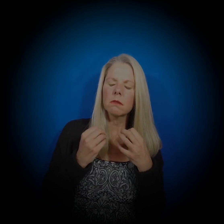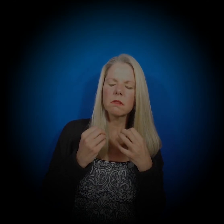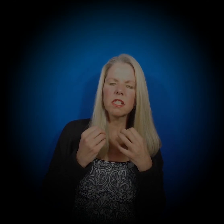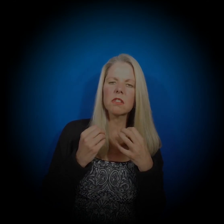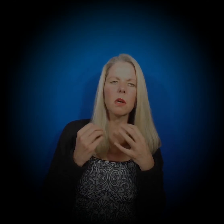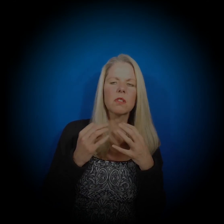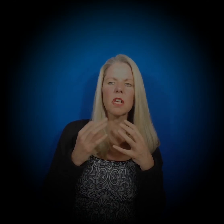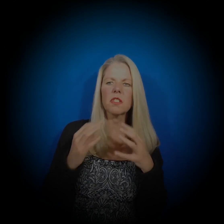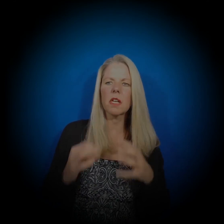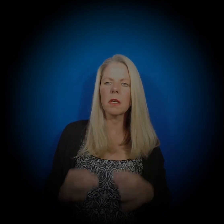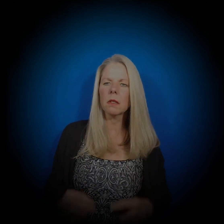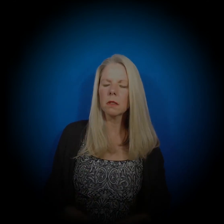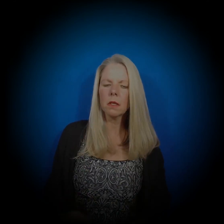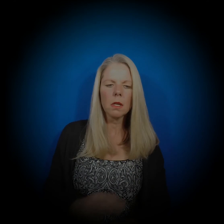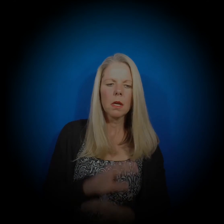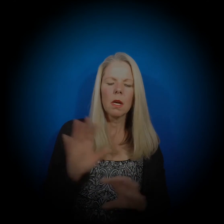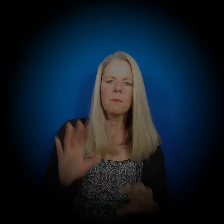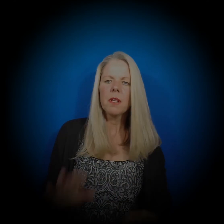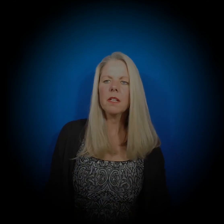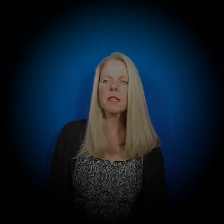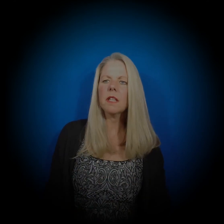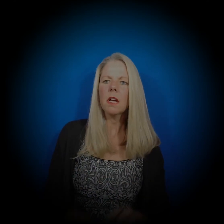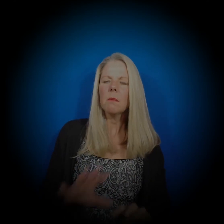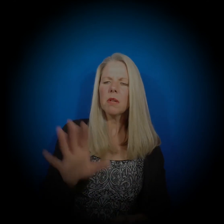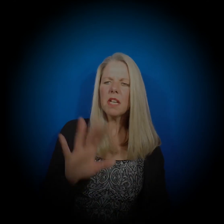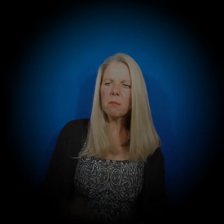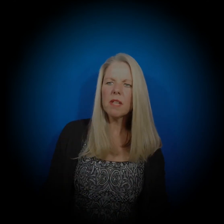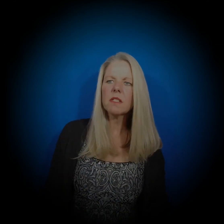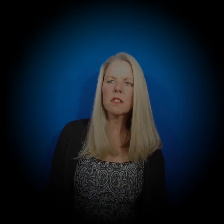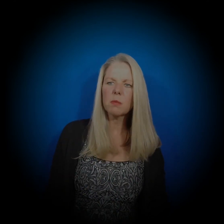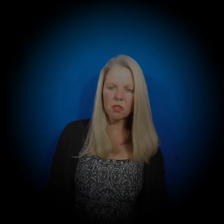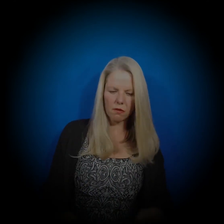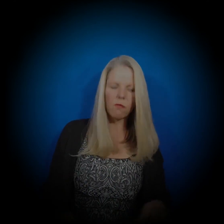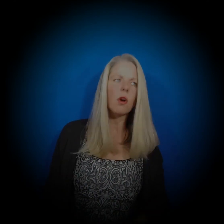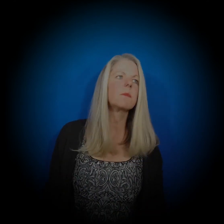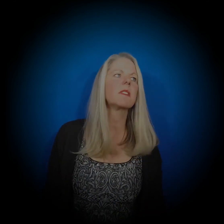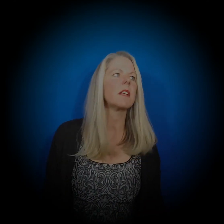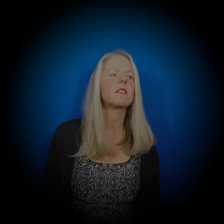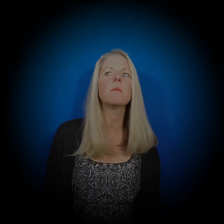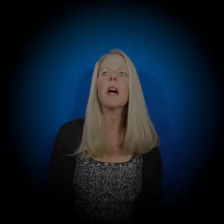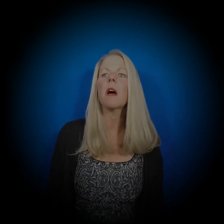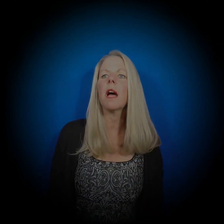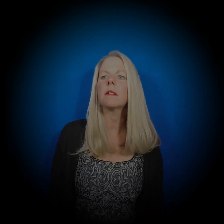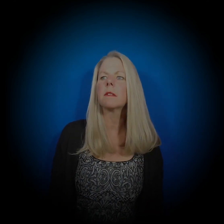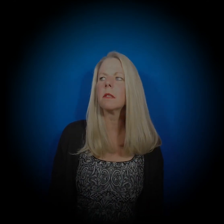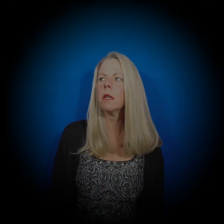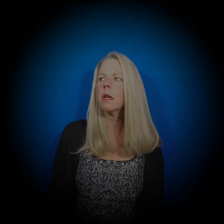There's no such thing. It is a bloody business which informs thus to mine eyes.